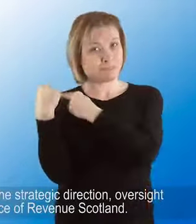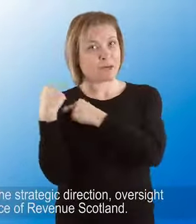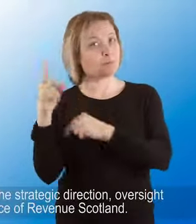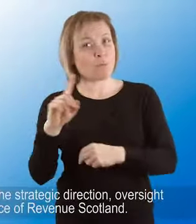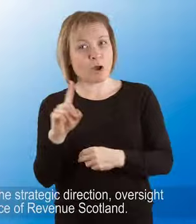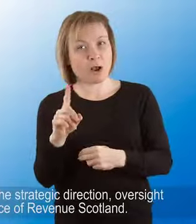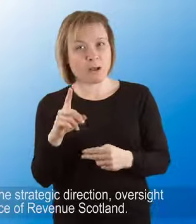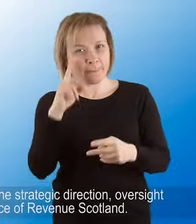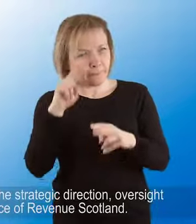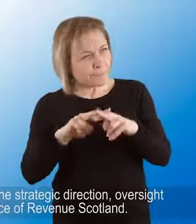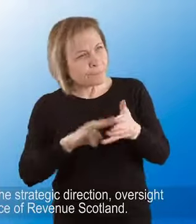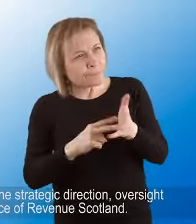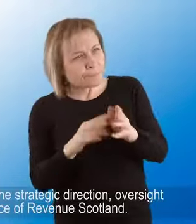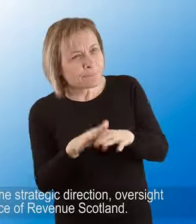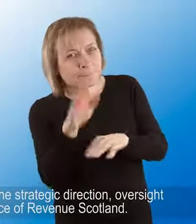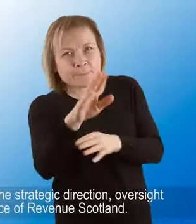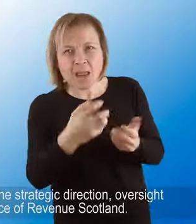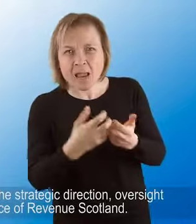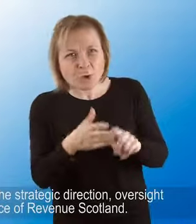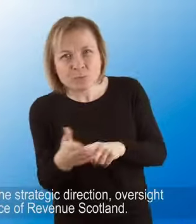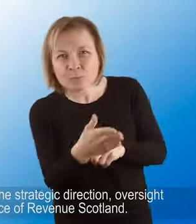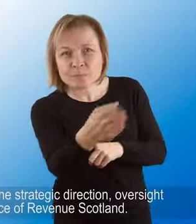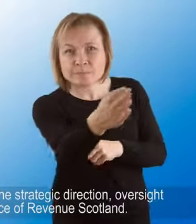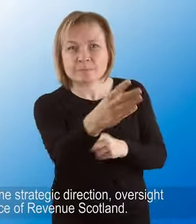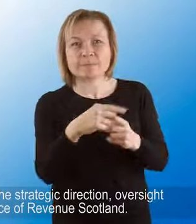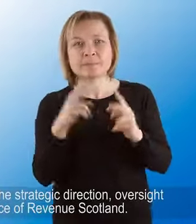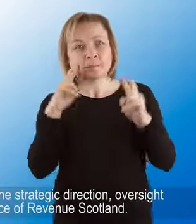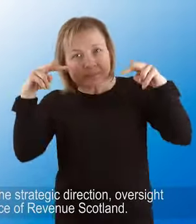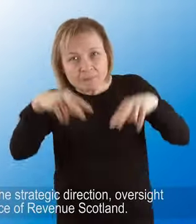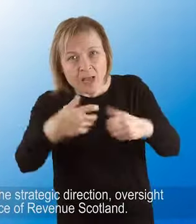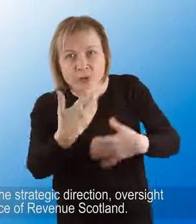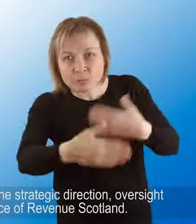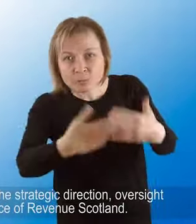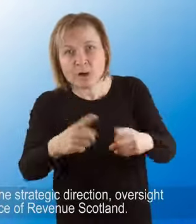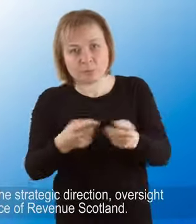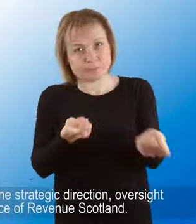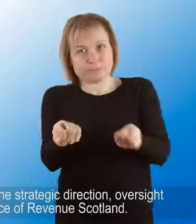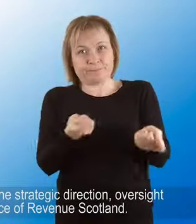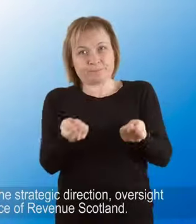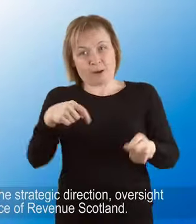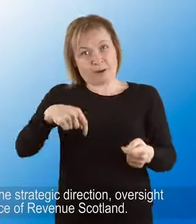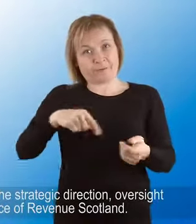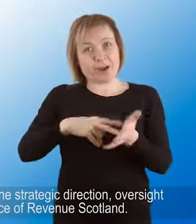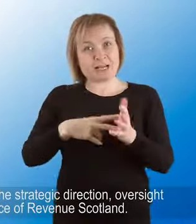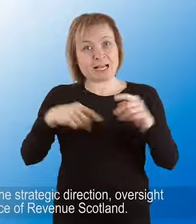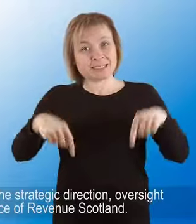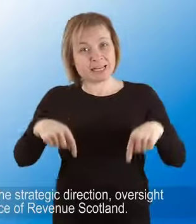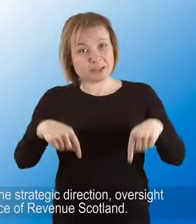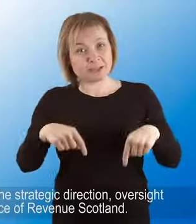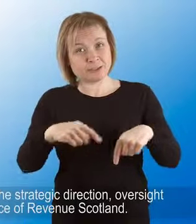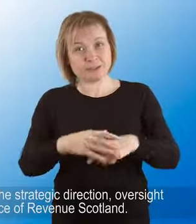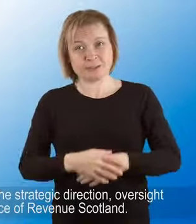are responsible for the strategic direction, oversight and governance of Revenue Scotland.